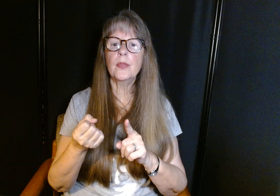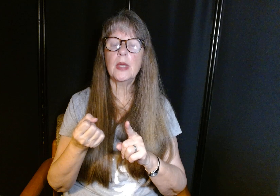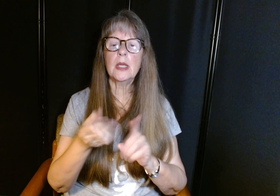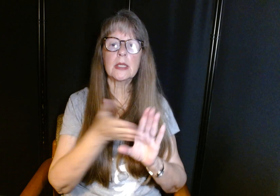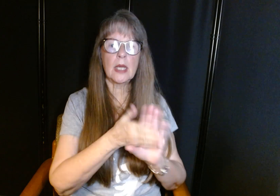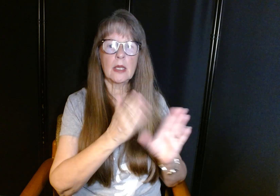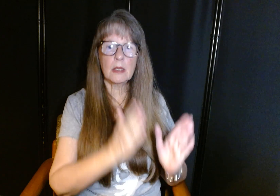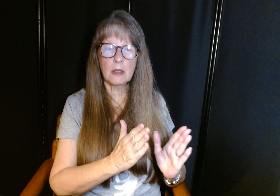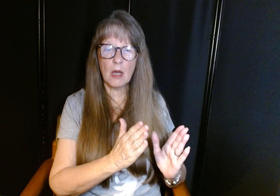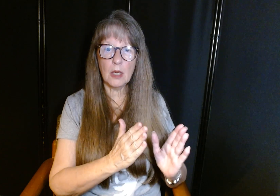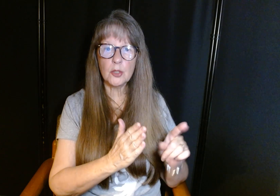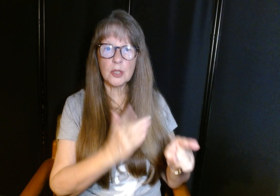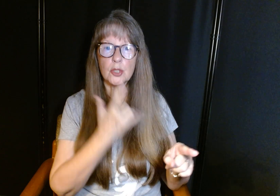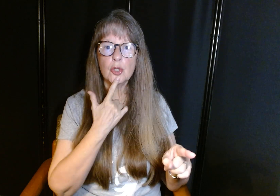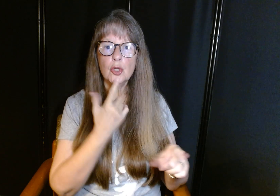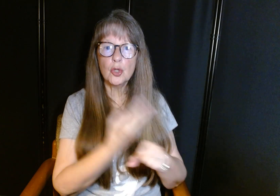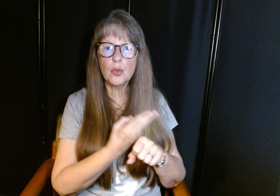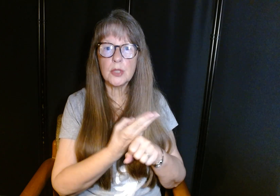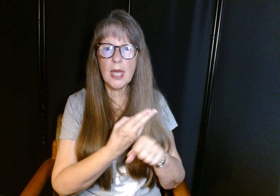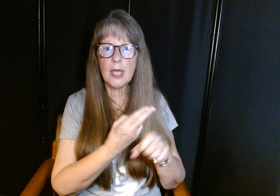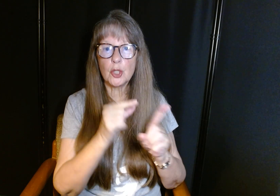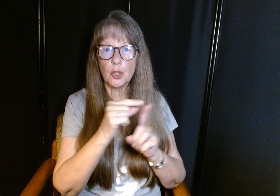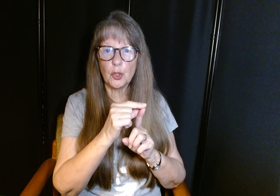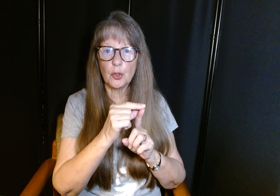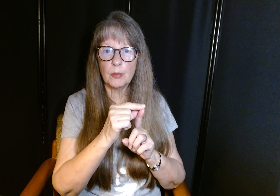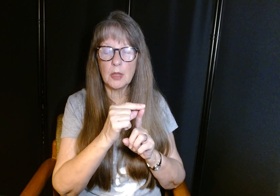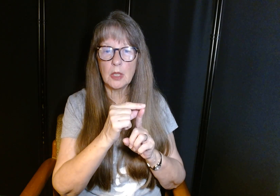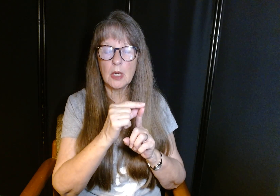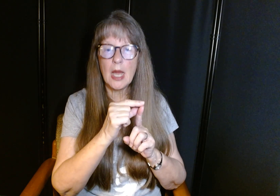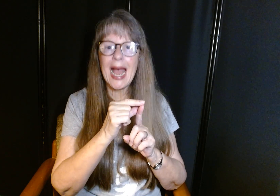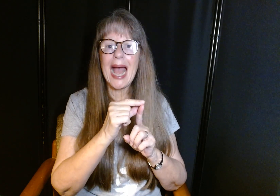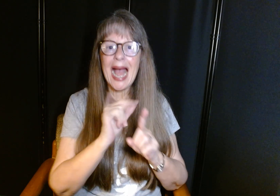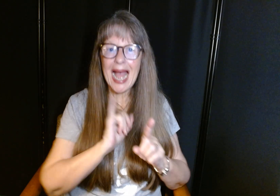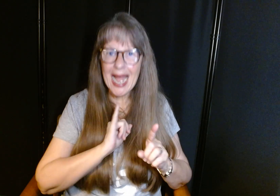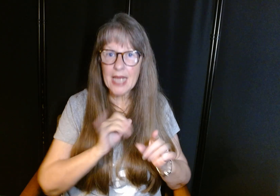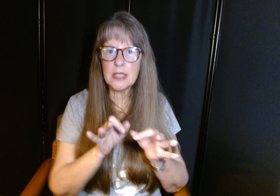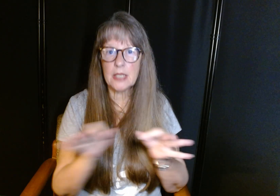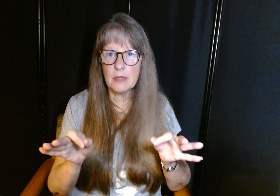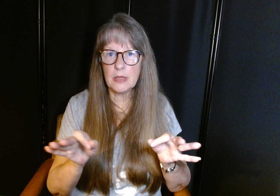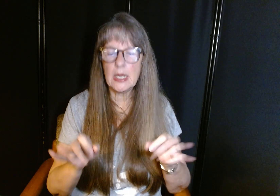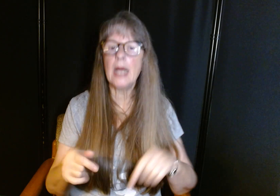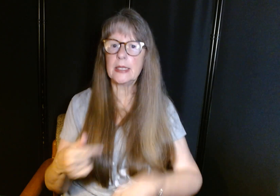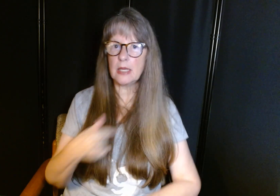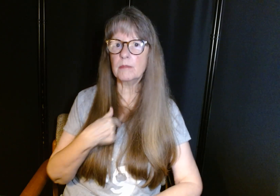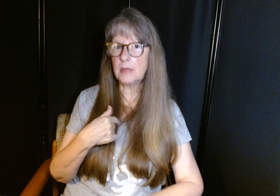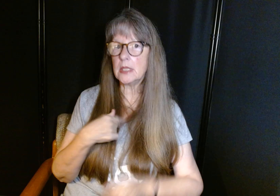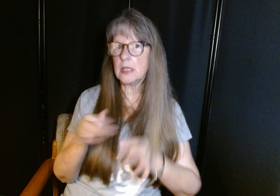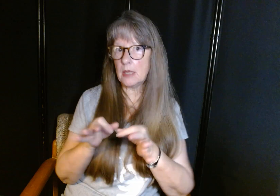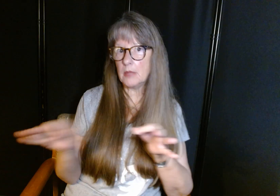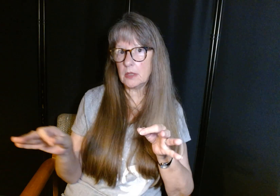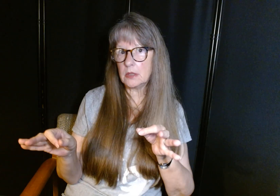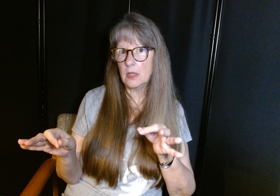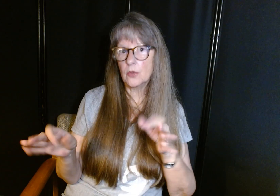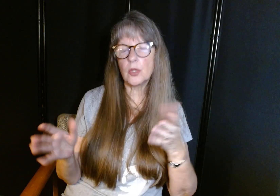the psychologist used that term, I statement, I said me statement. So